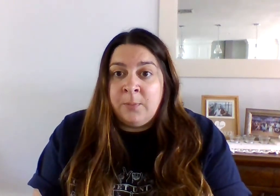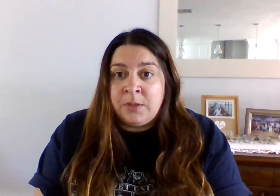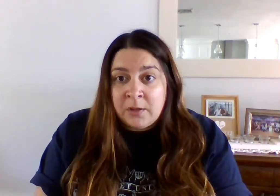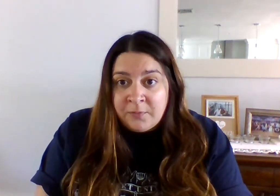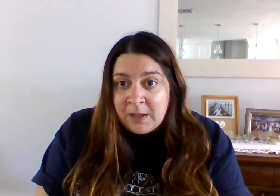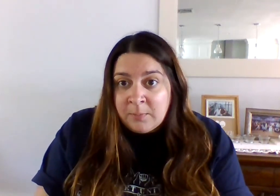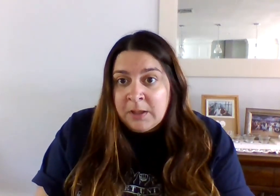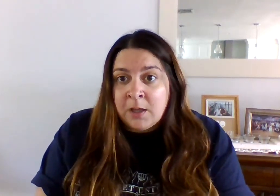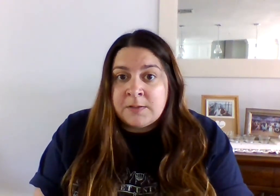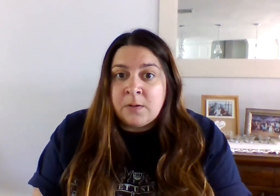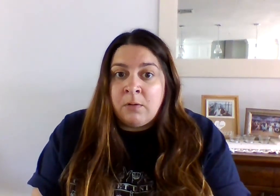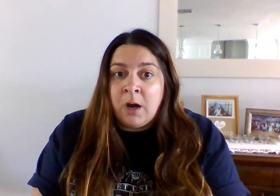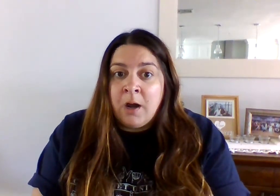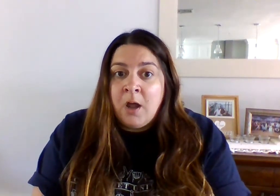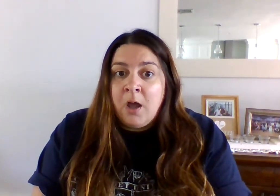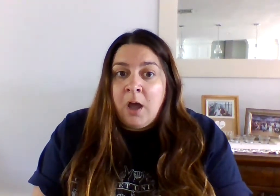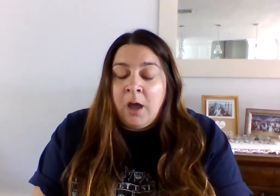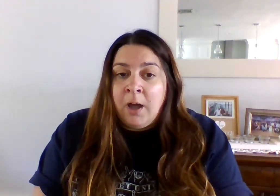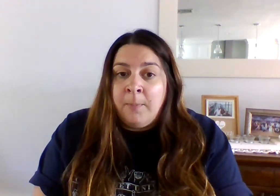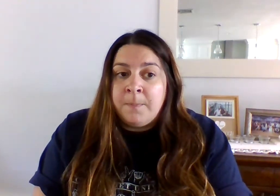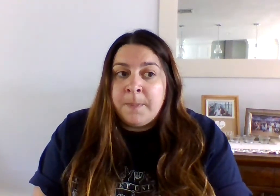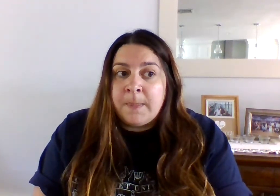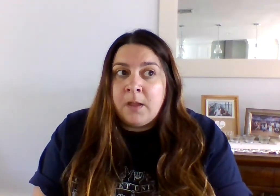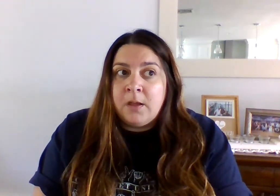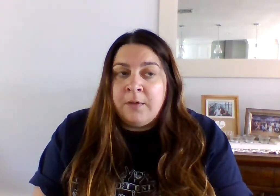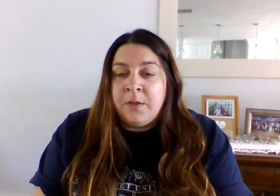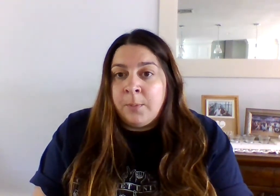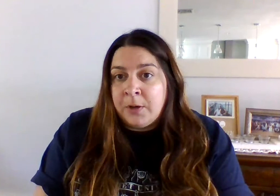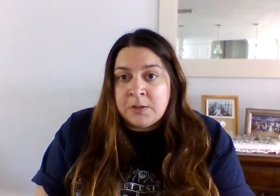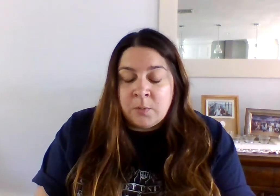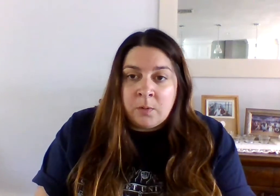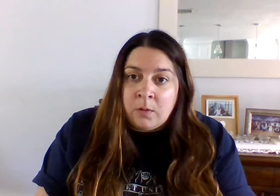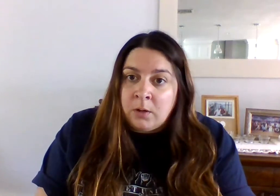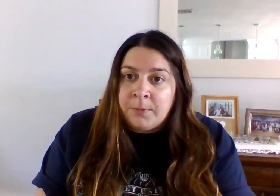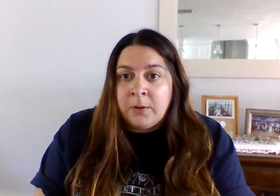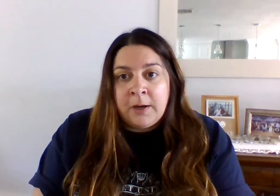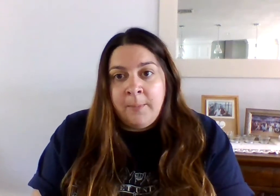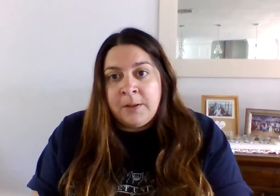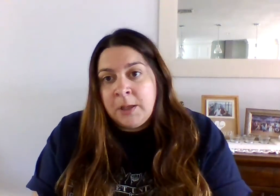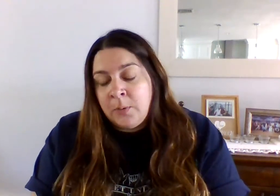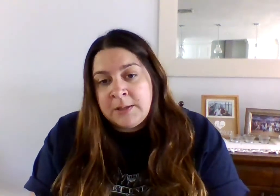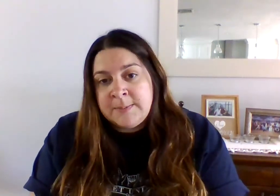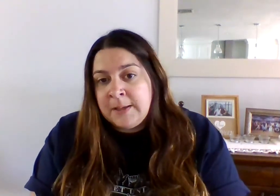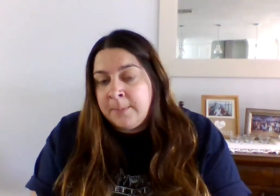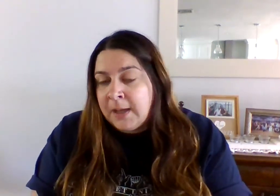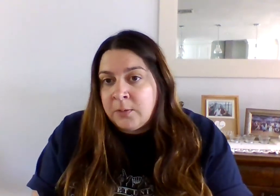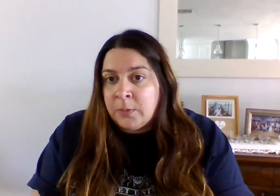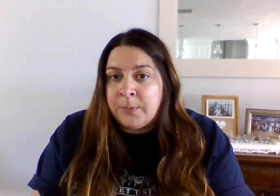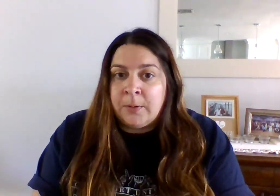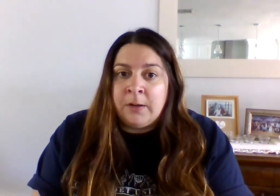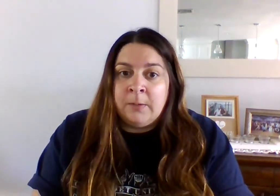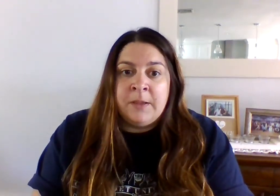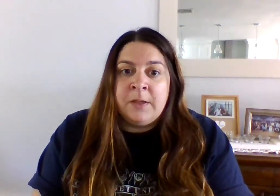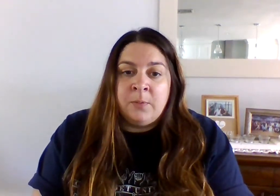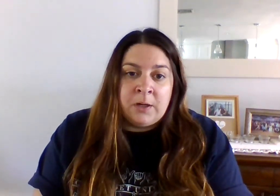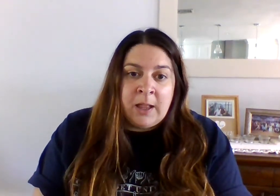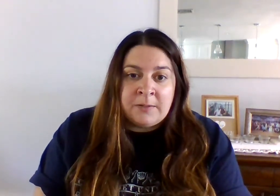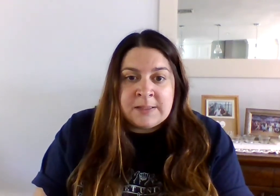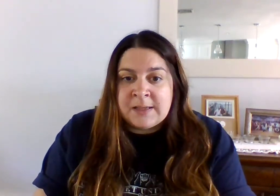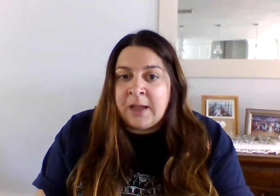their families, or if they were put into an oral program but they wanted to be in a manual program that they weren't allowed to sign.